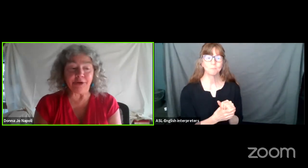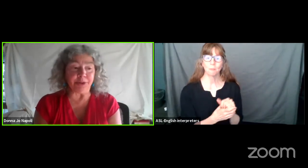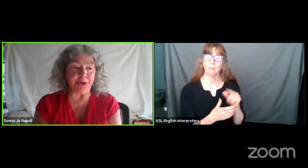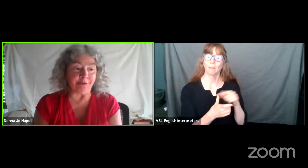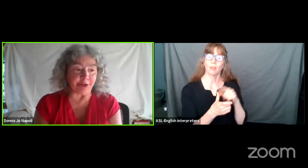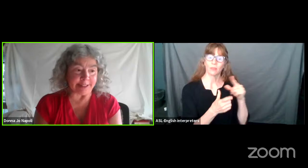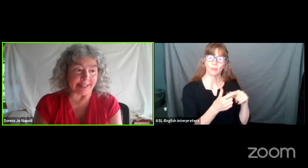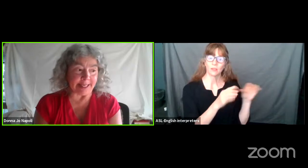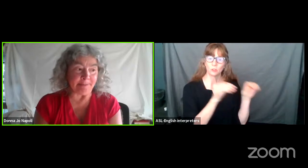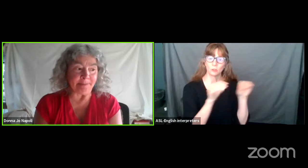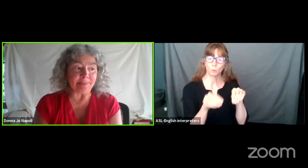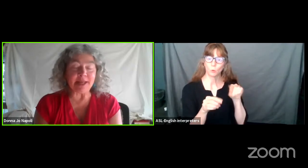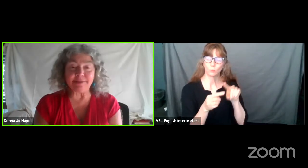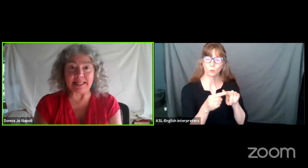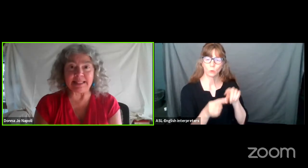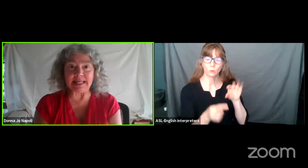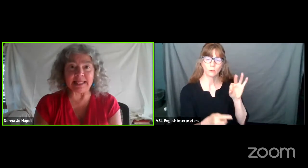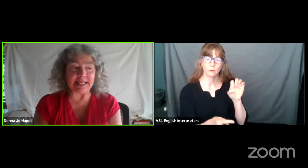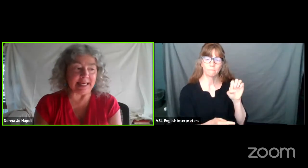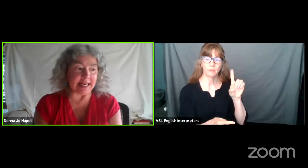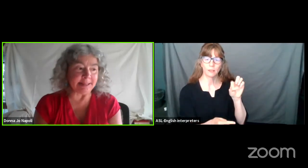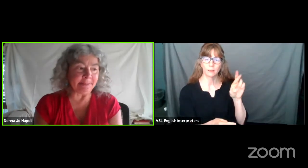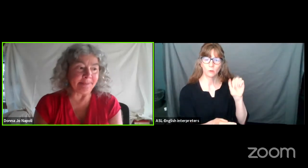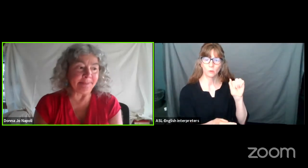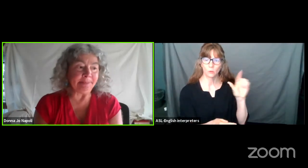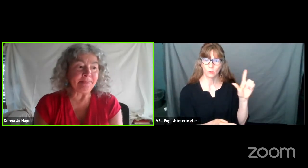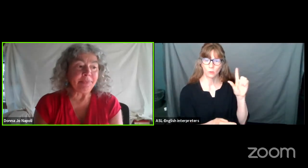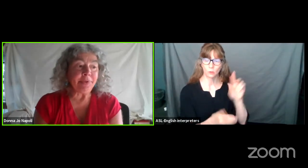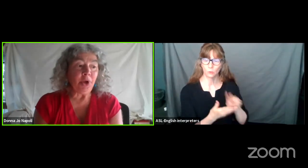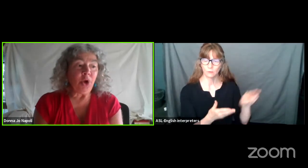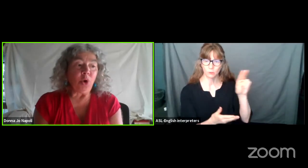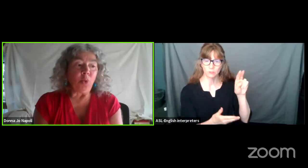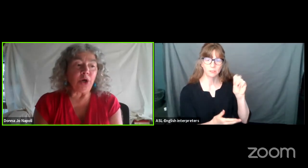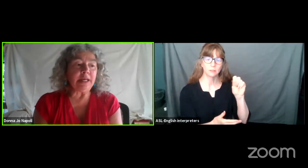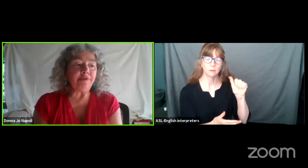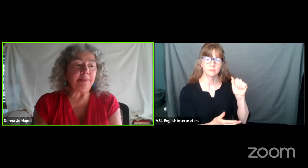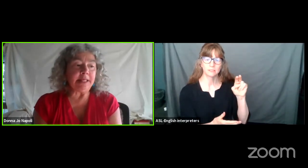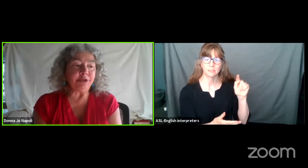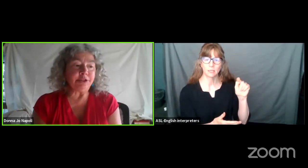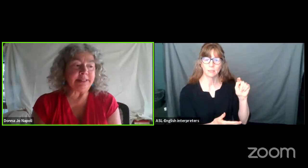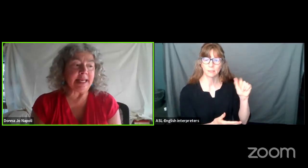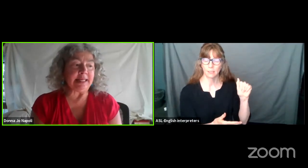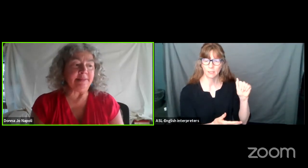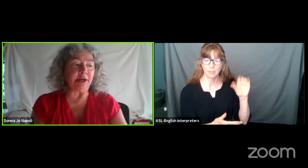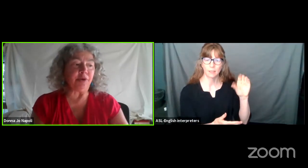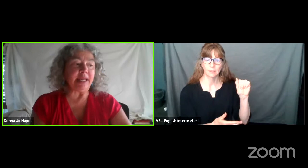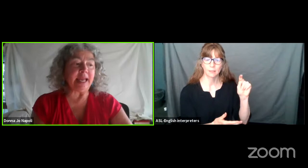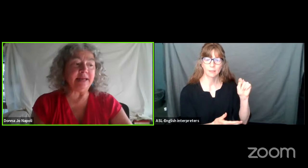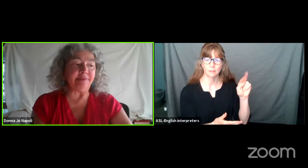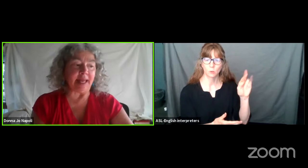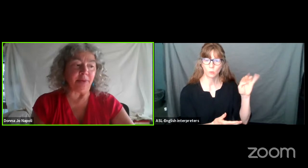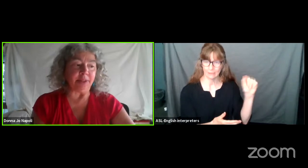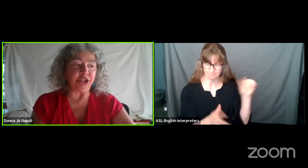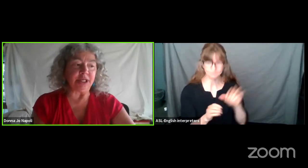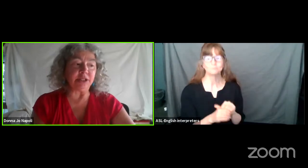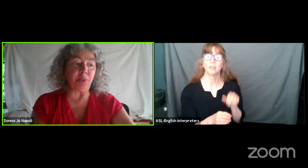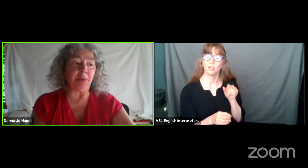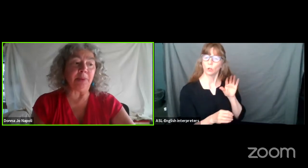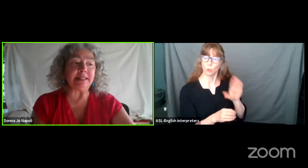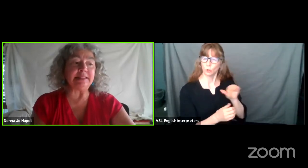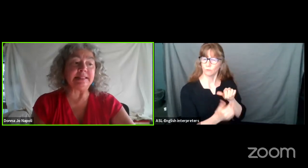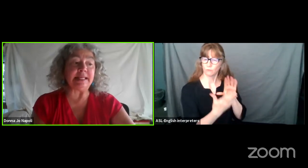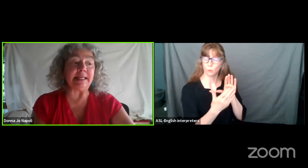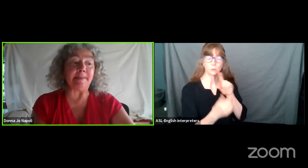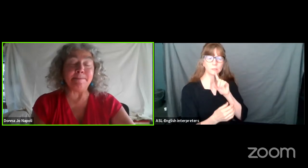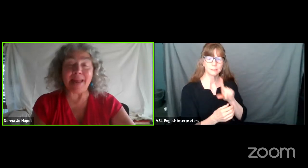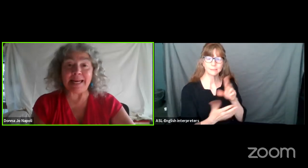to Federal University of Santa Catarina. Working from an understanding that creative language is where